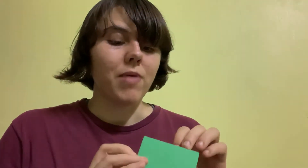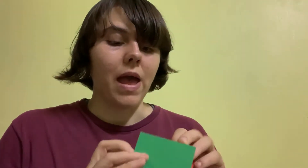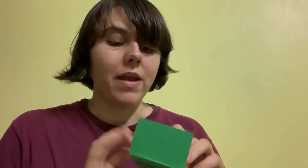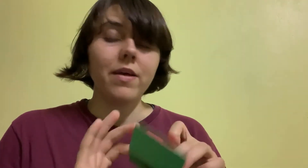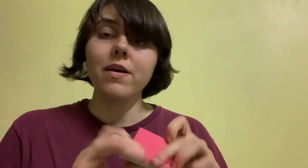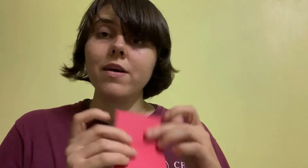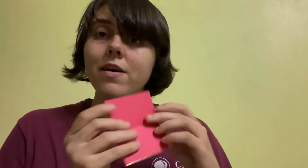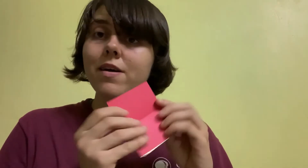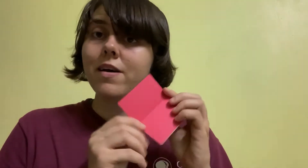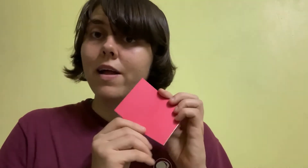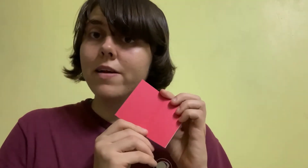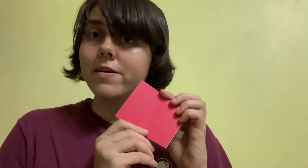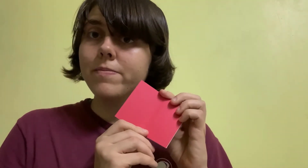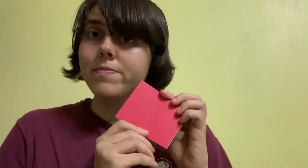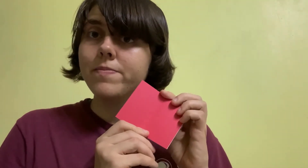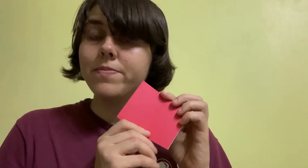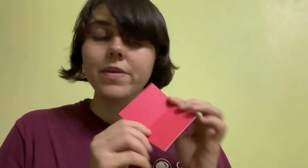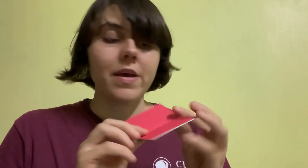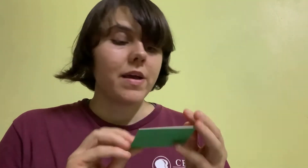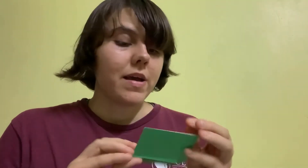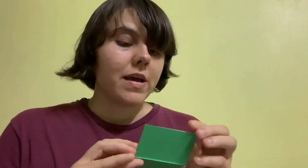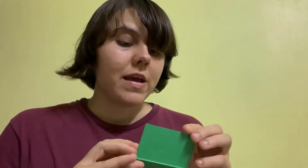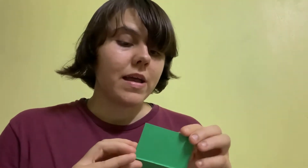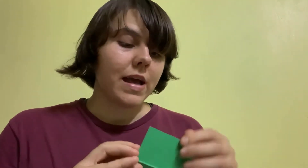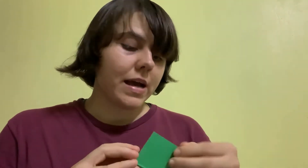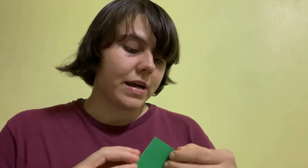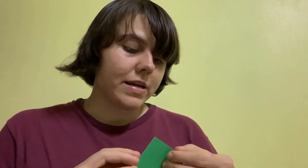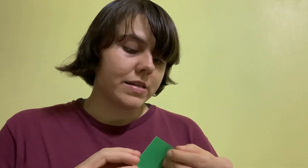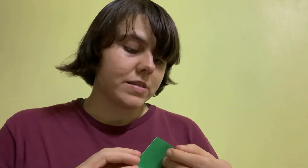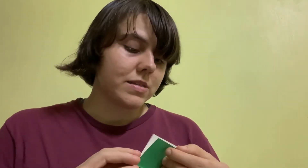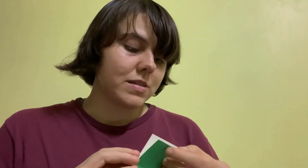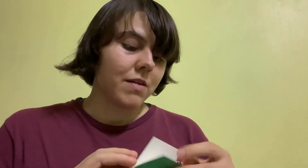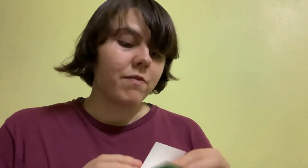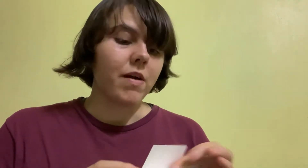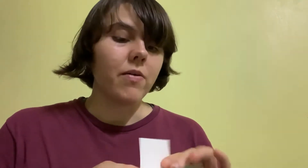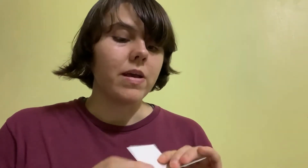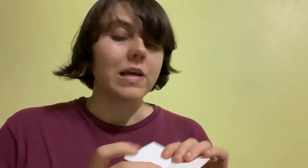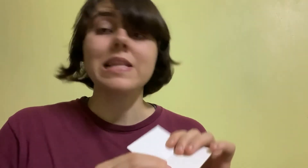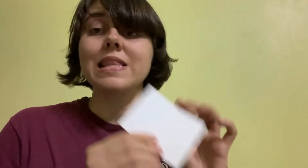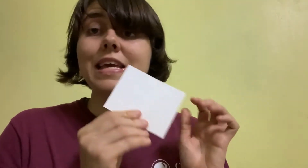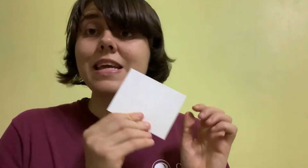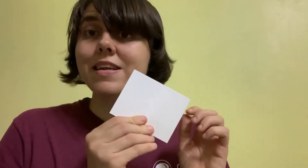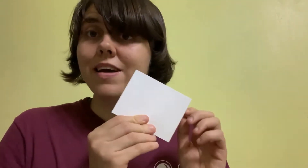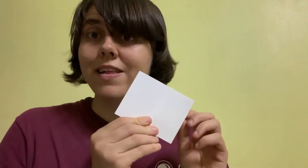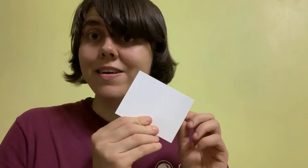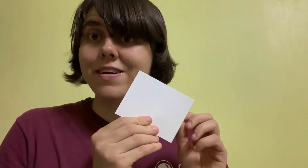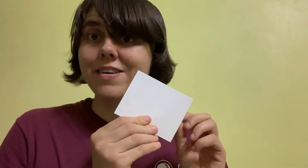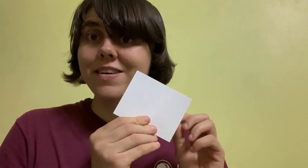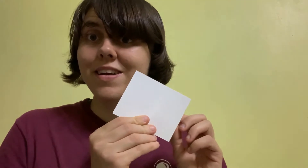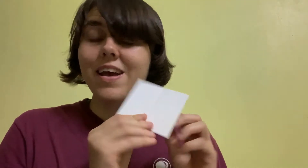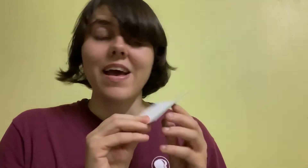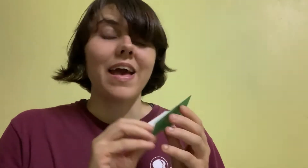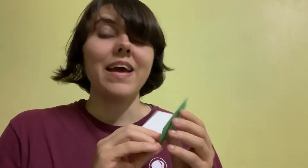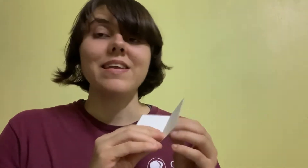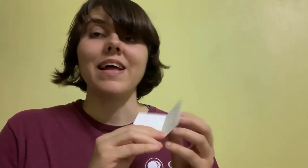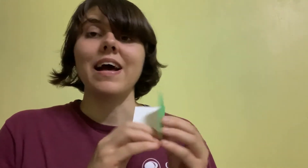red color. It has a very clean color. And it has